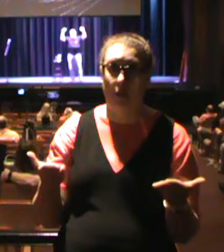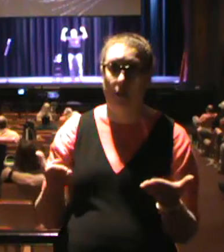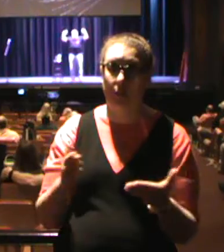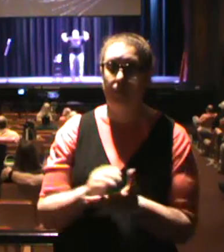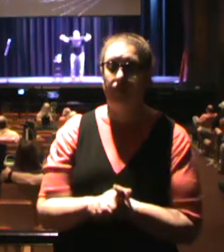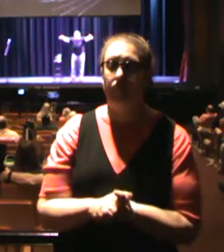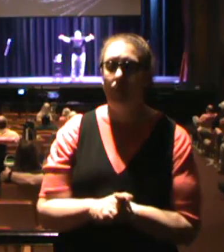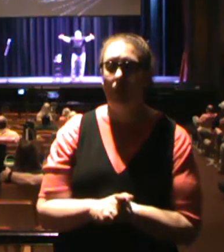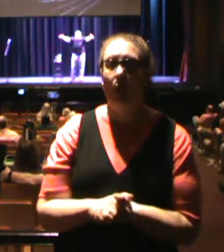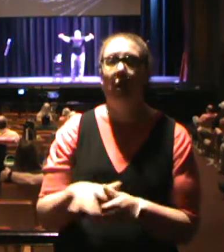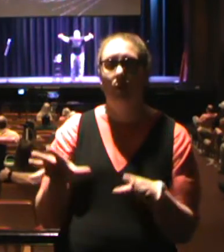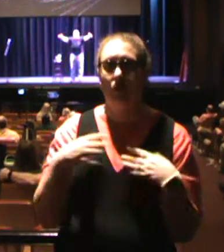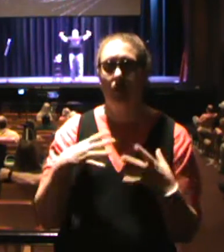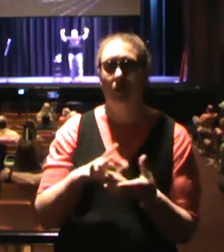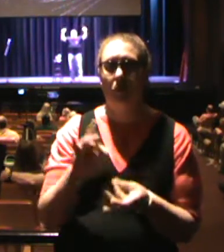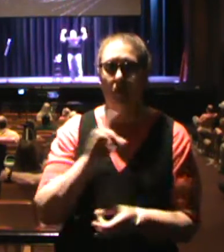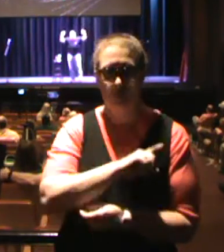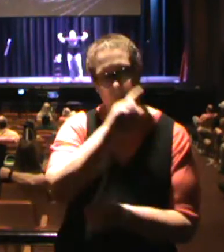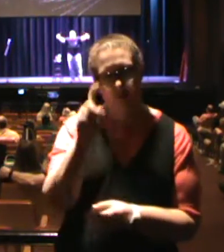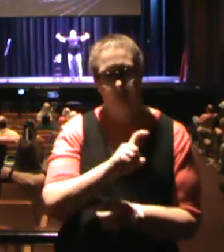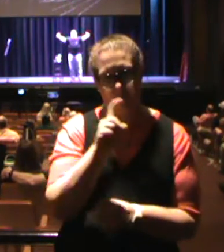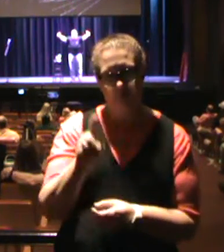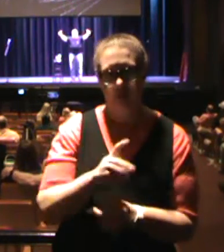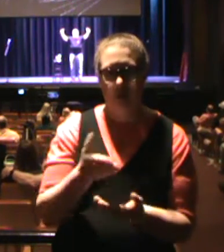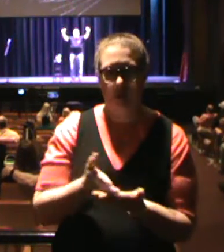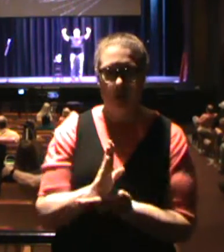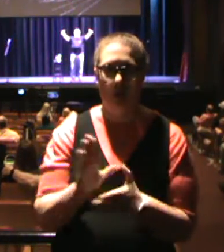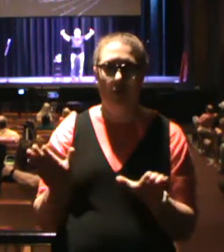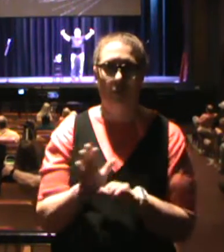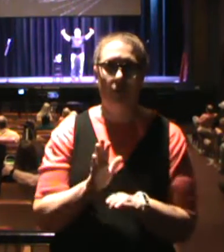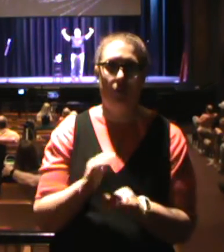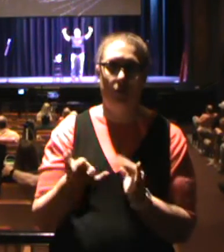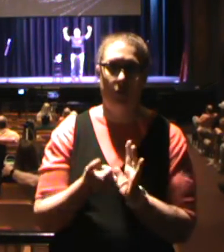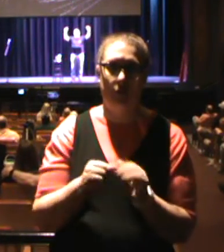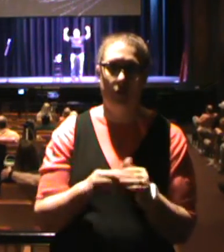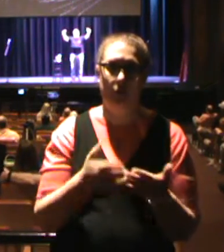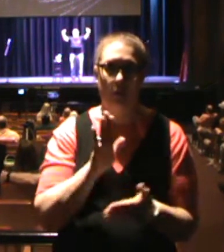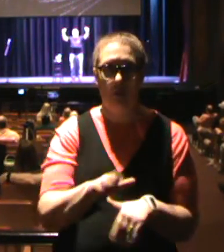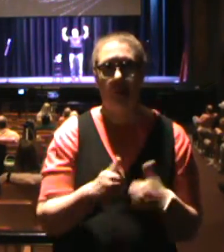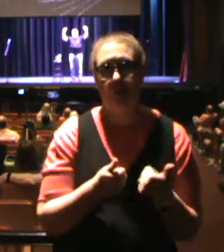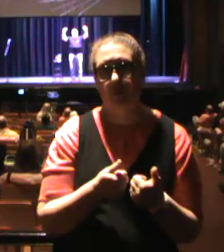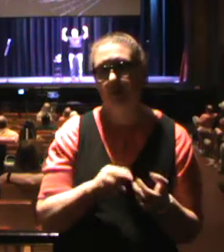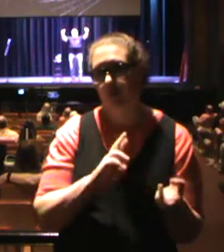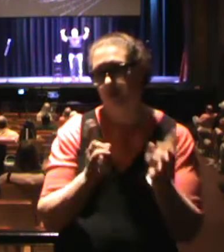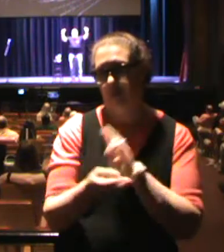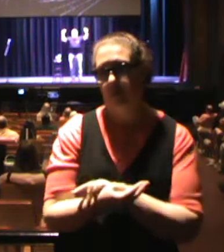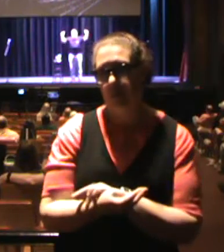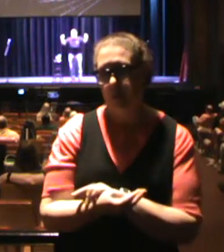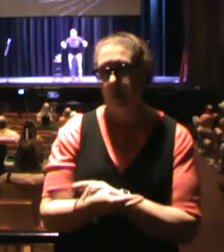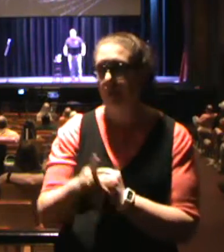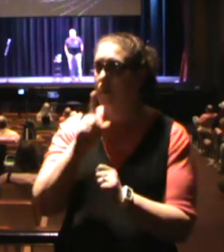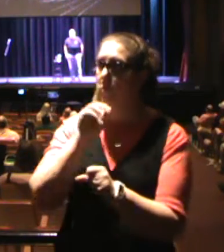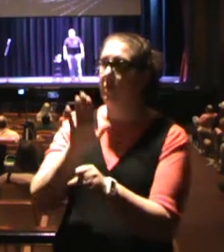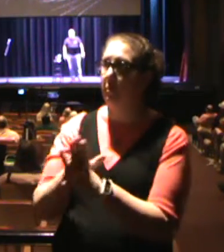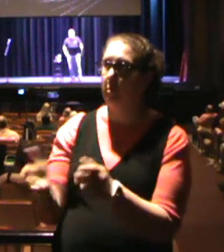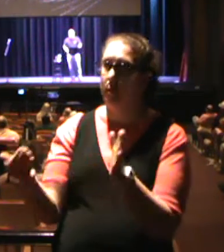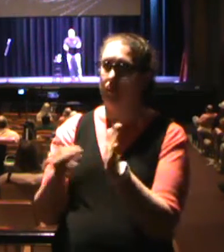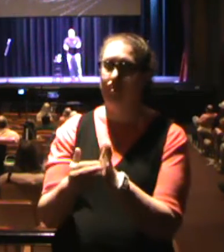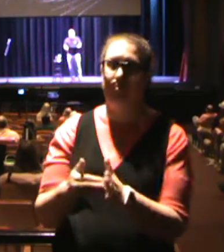So get the spiritual Lysol out and let it do its thing in your life. Repent and recommit where